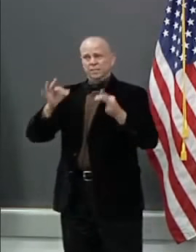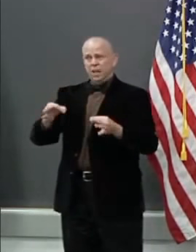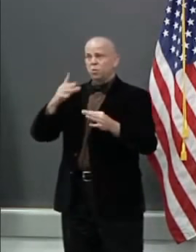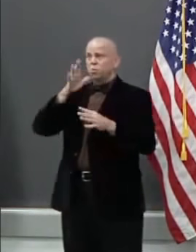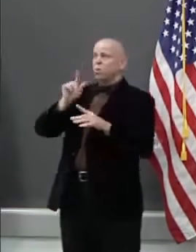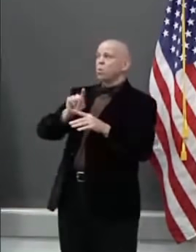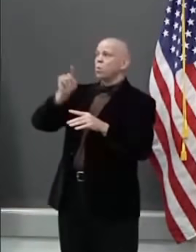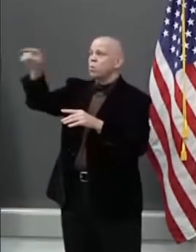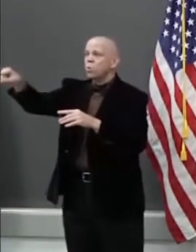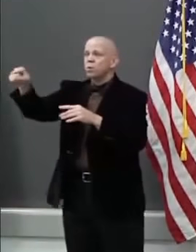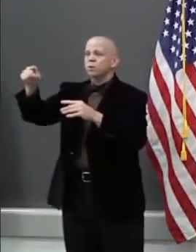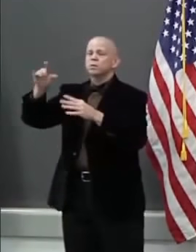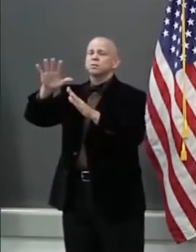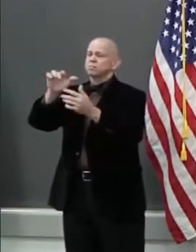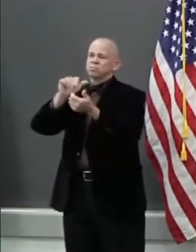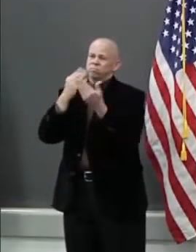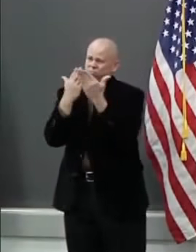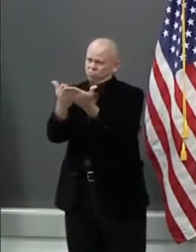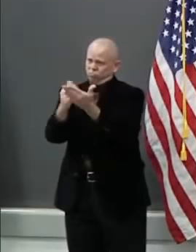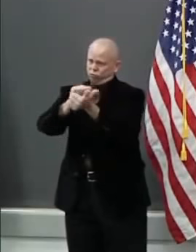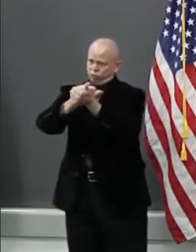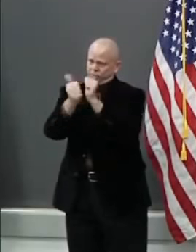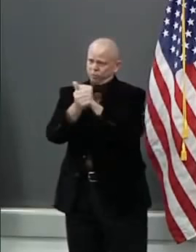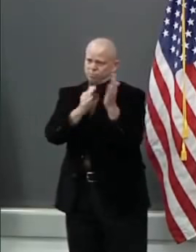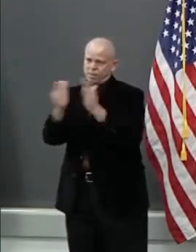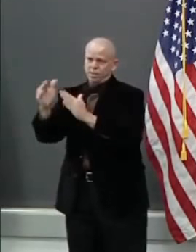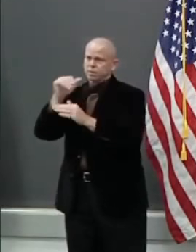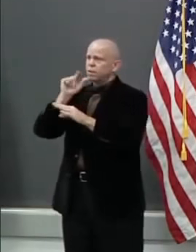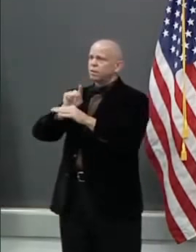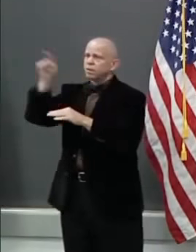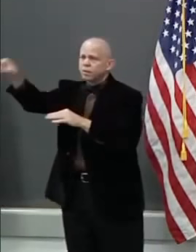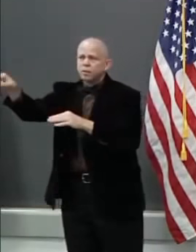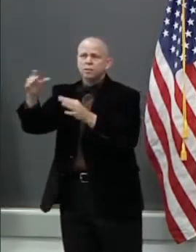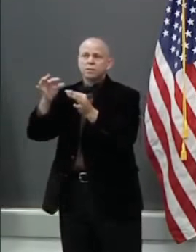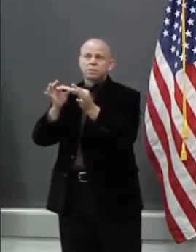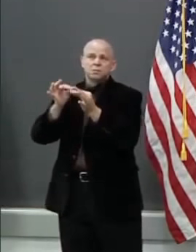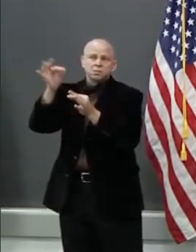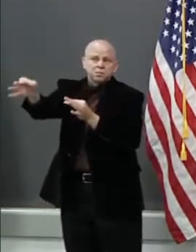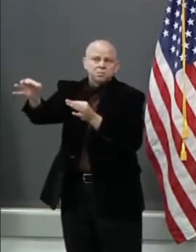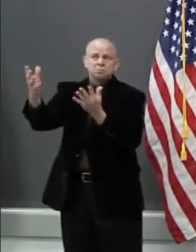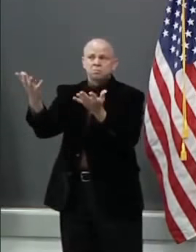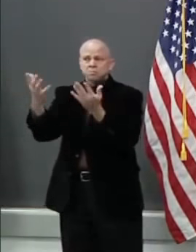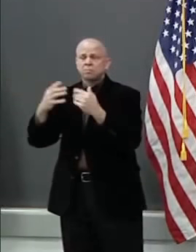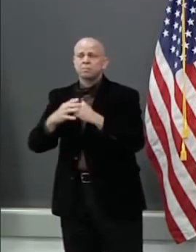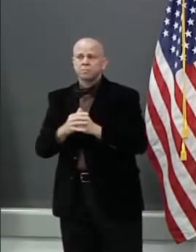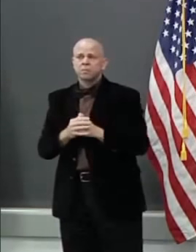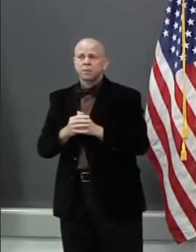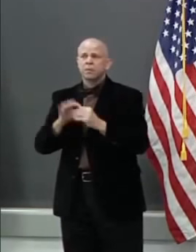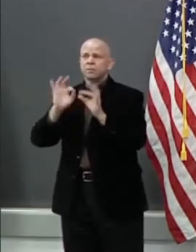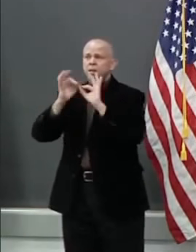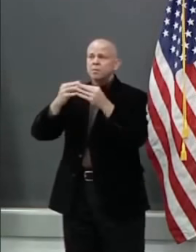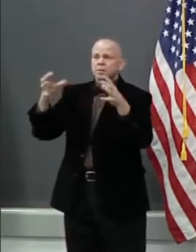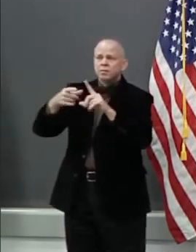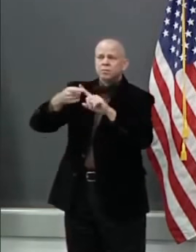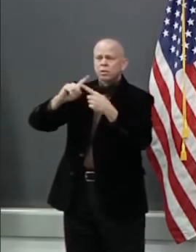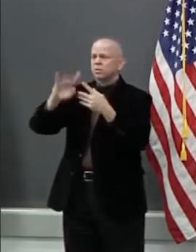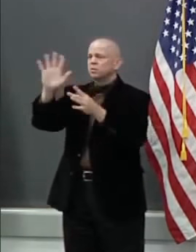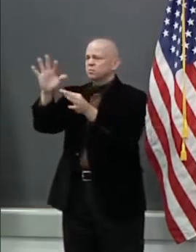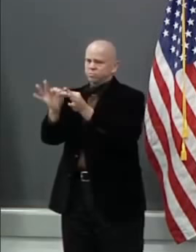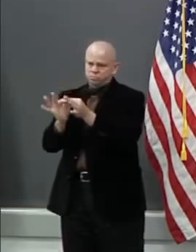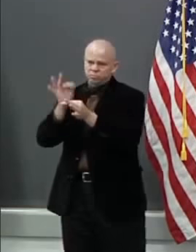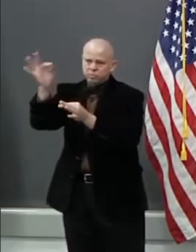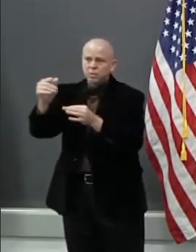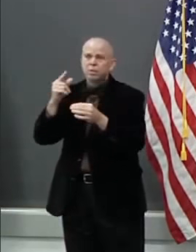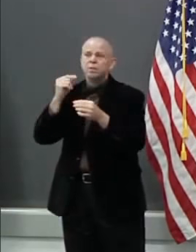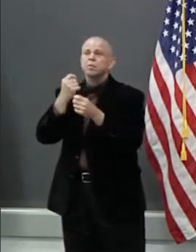gathering with your family. Postpone seeing those best friends you haven't seen for a while. The safest activity is to stay at home. And